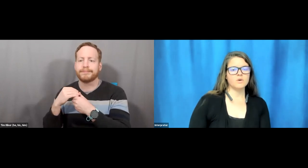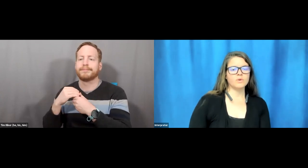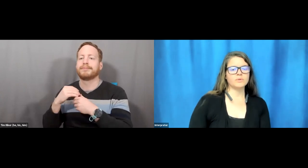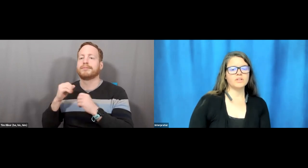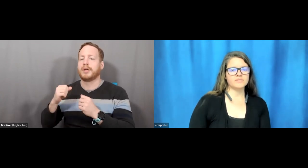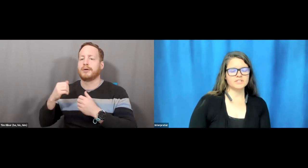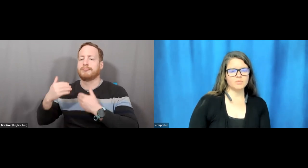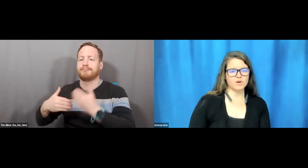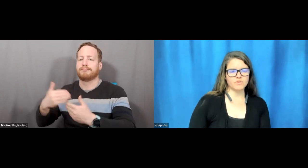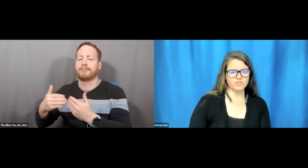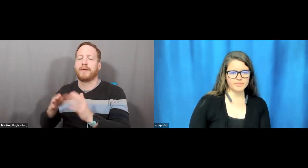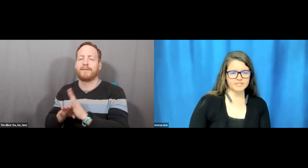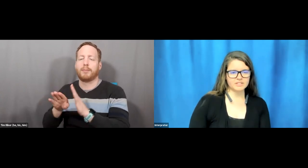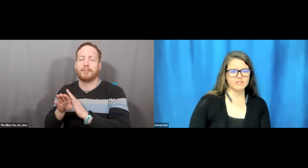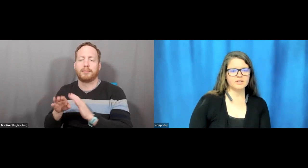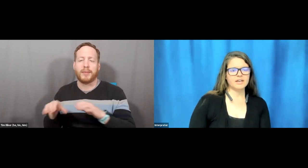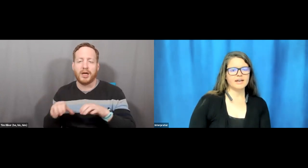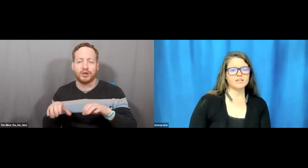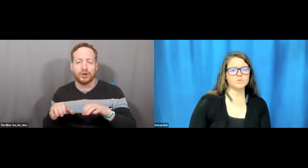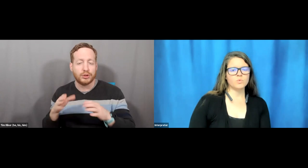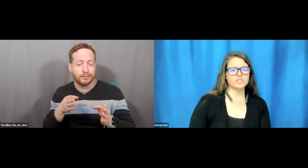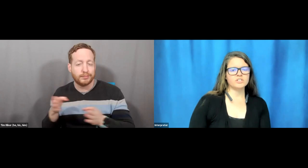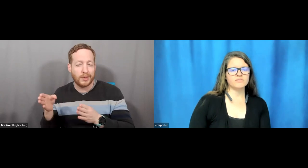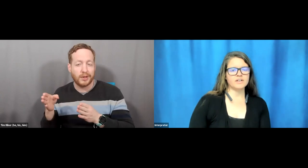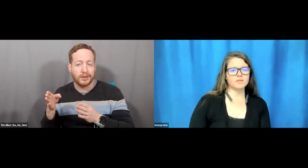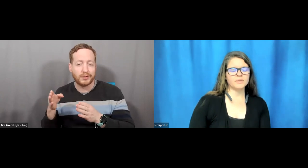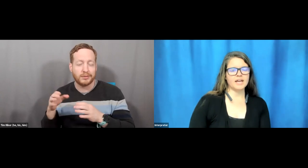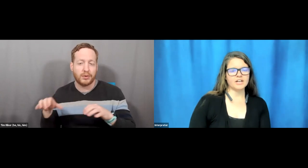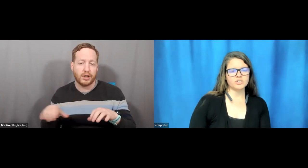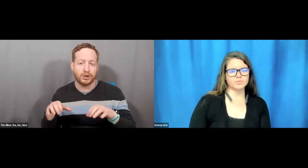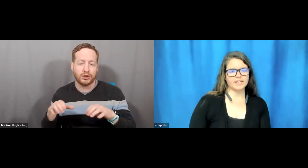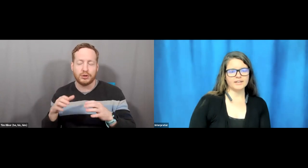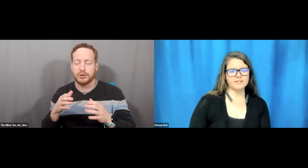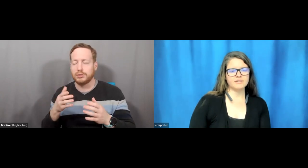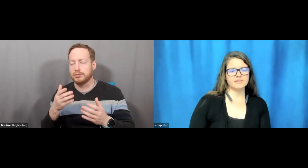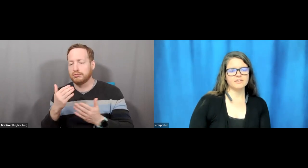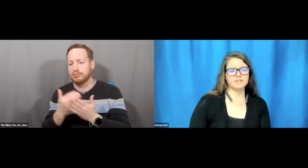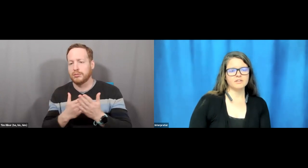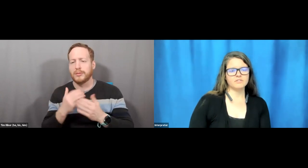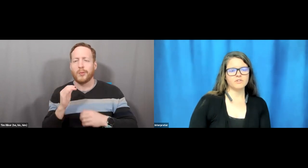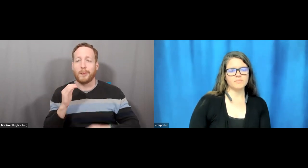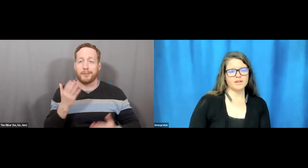we would love to see more involvement and want to develop an action plan from there.